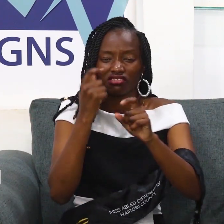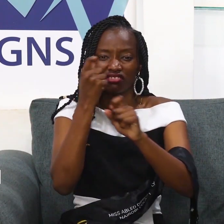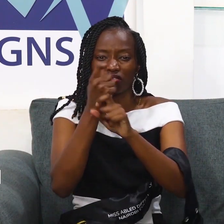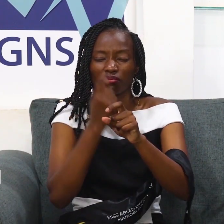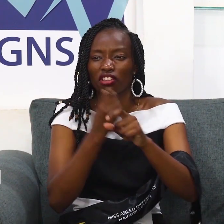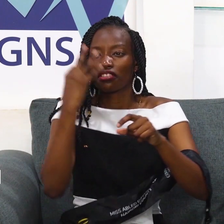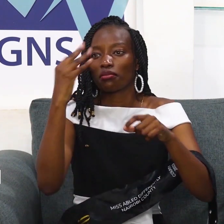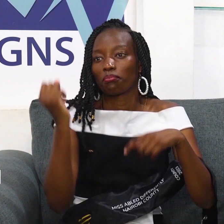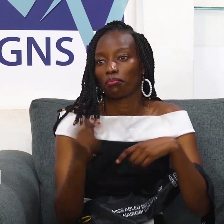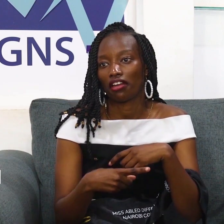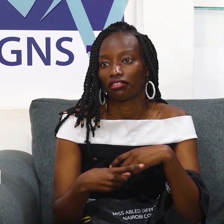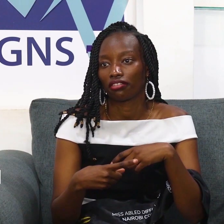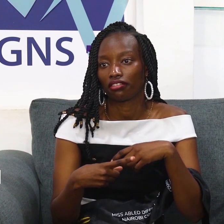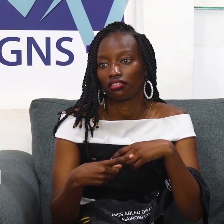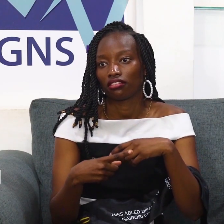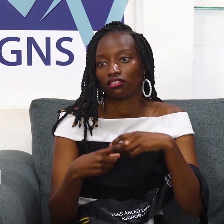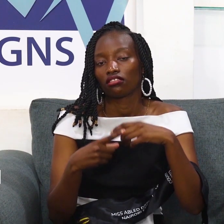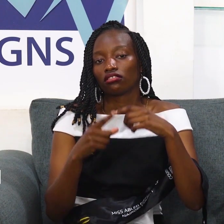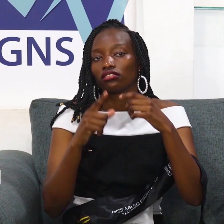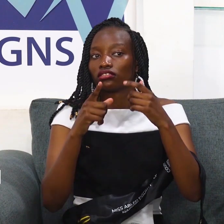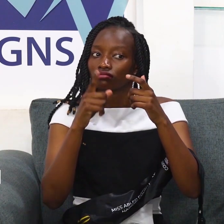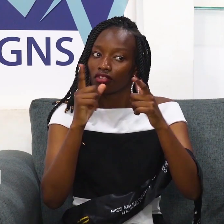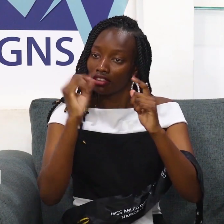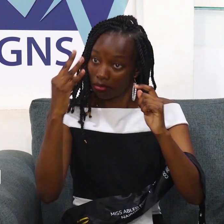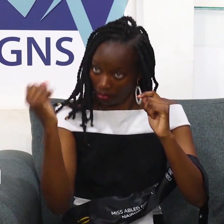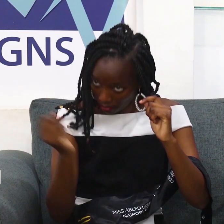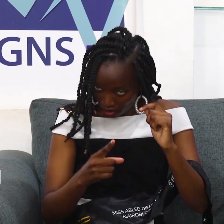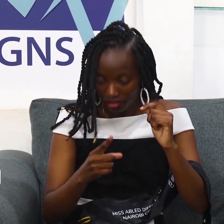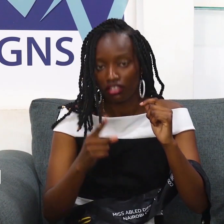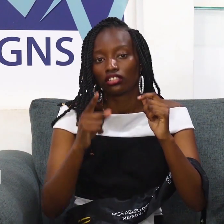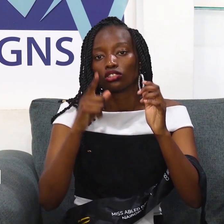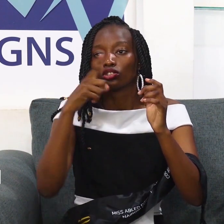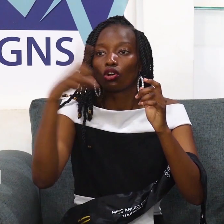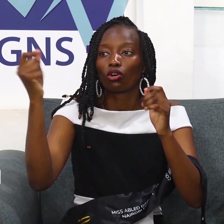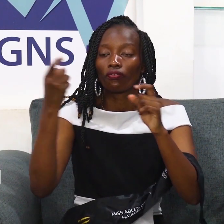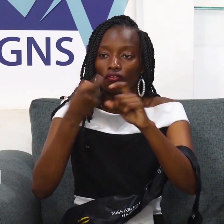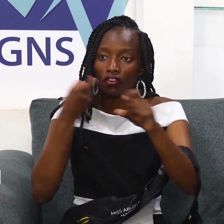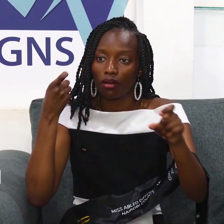with my friends, then back to school. And I had done this for around 3 months.